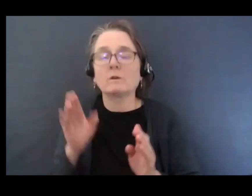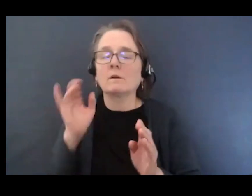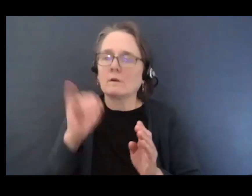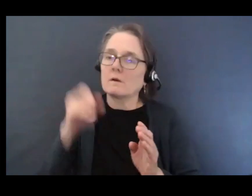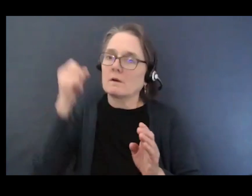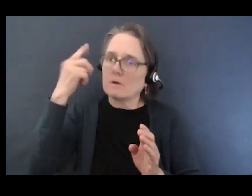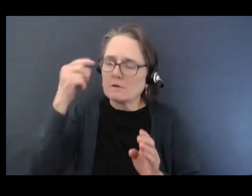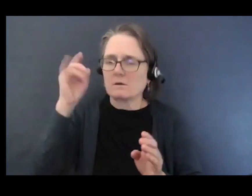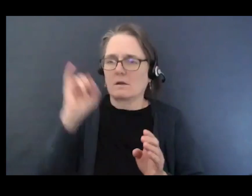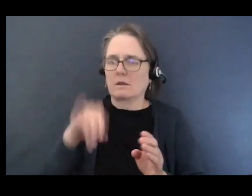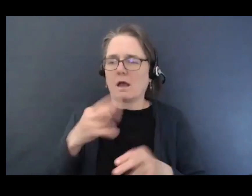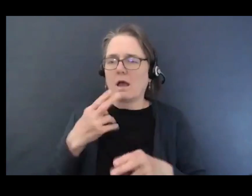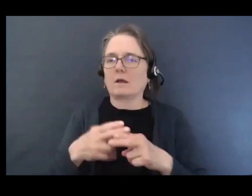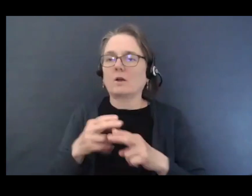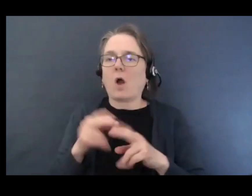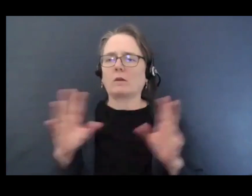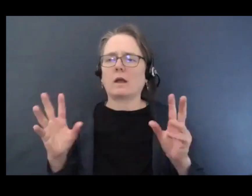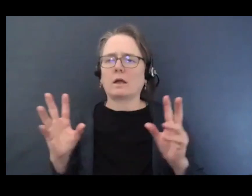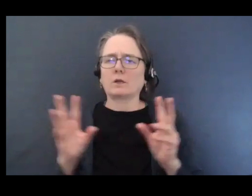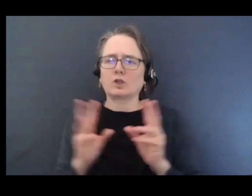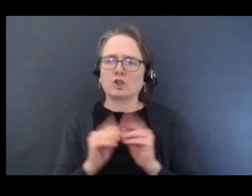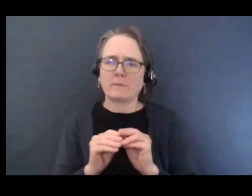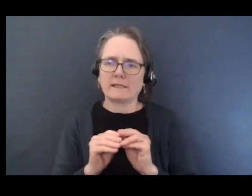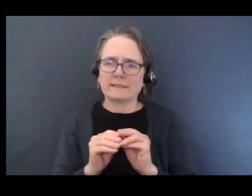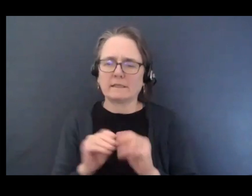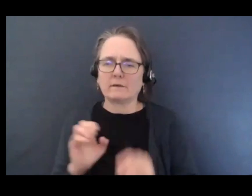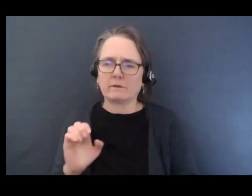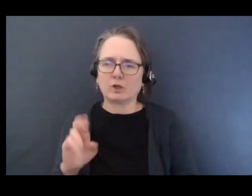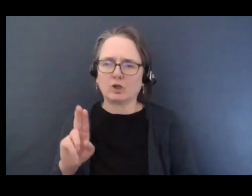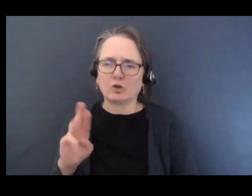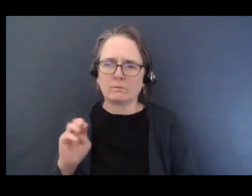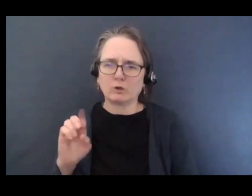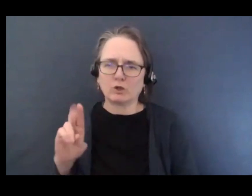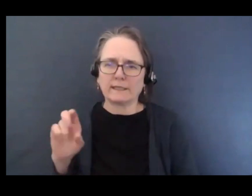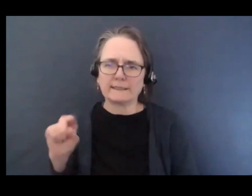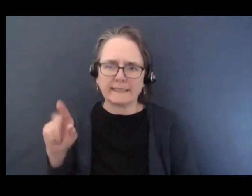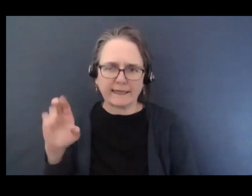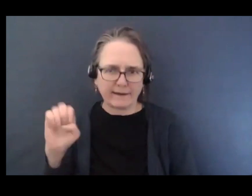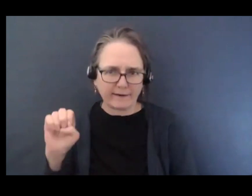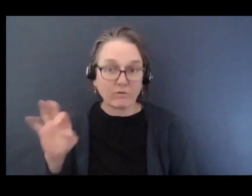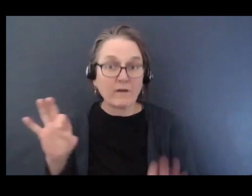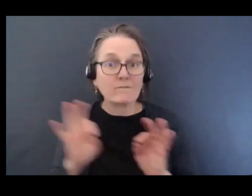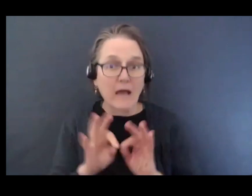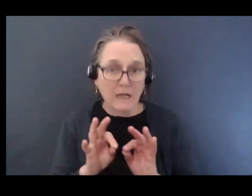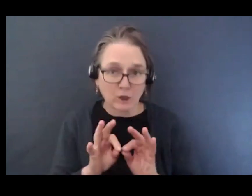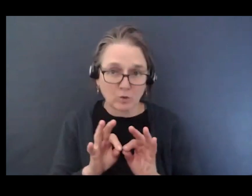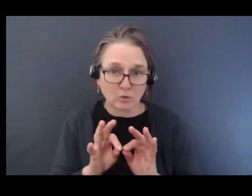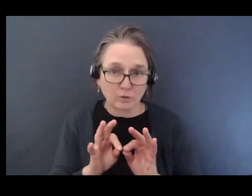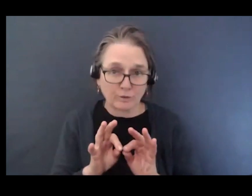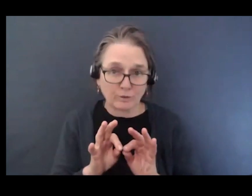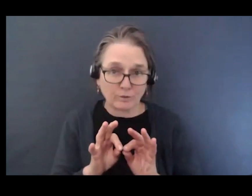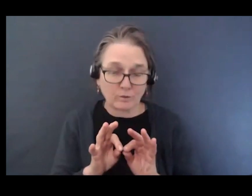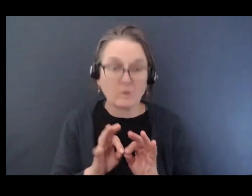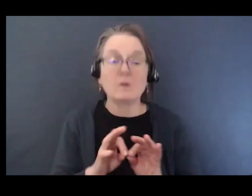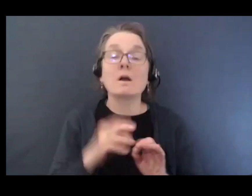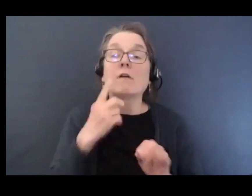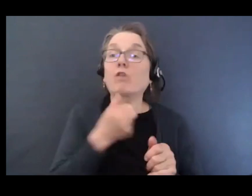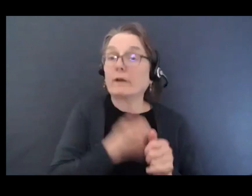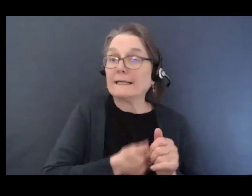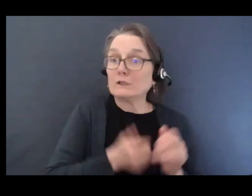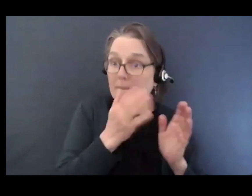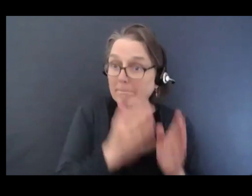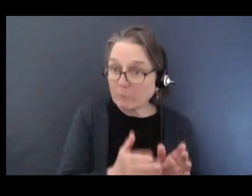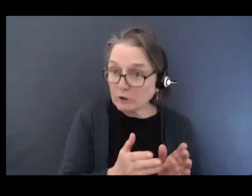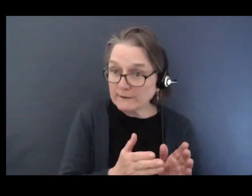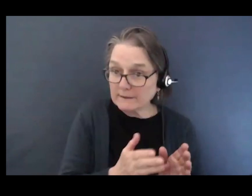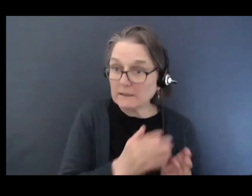value of their abilities to get to all their destinations, all possible destinations, and then take the sum of that for every person in the metro